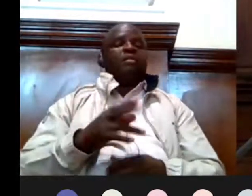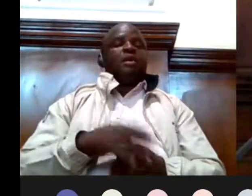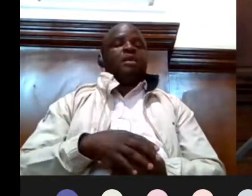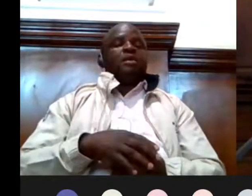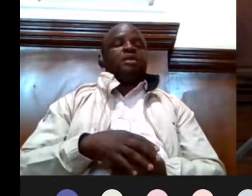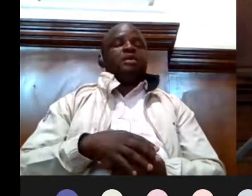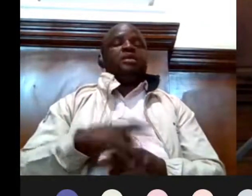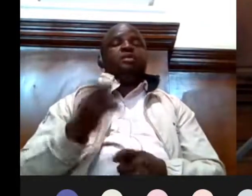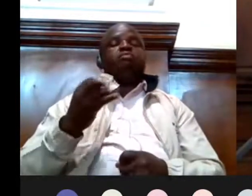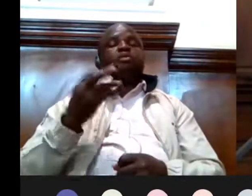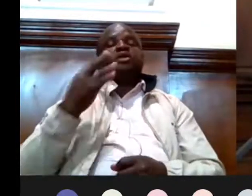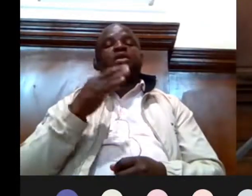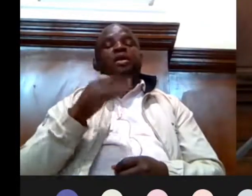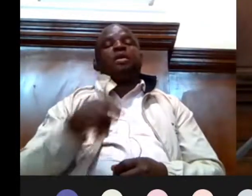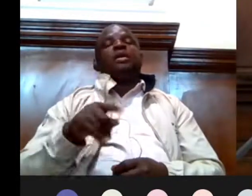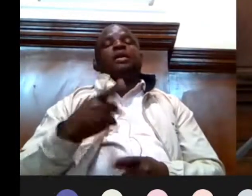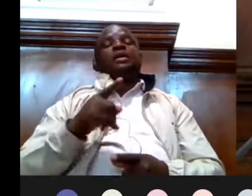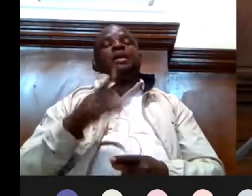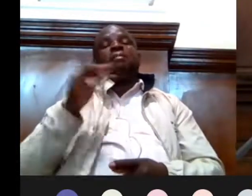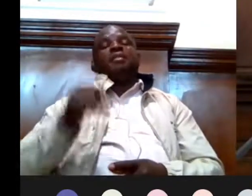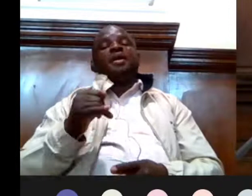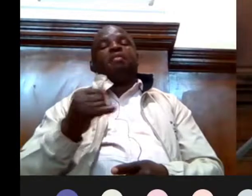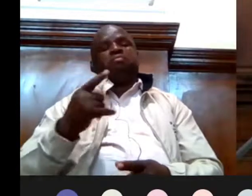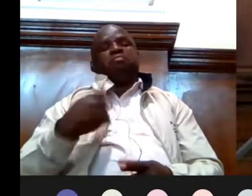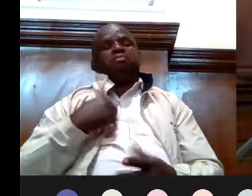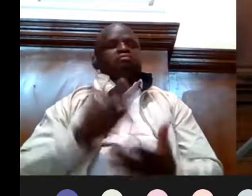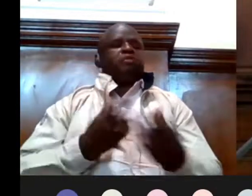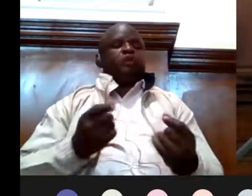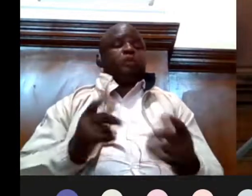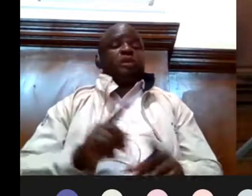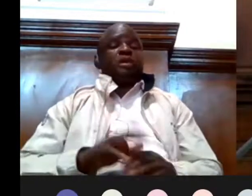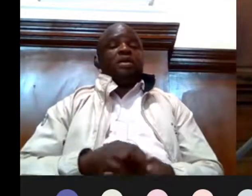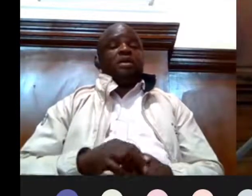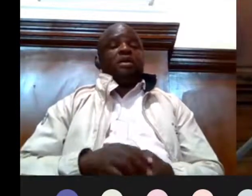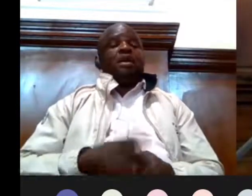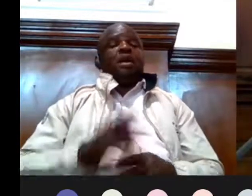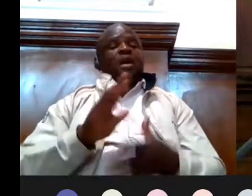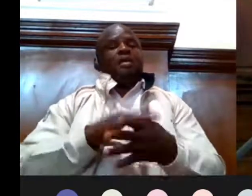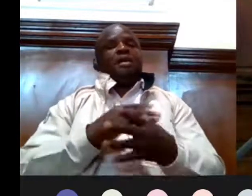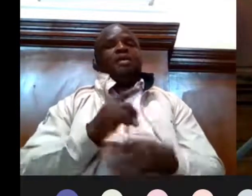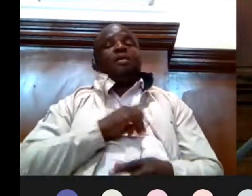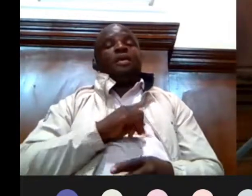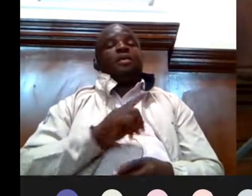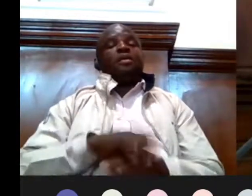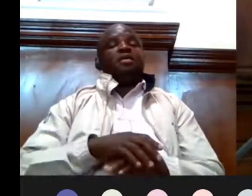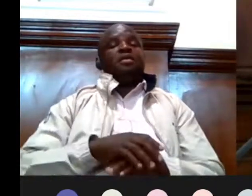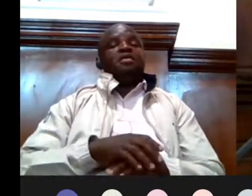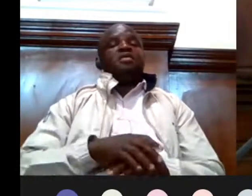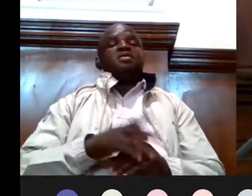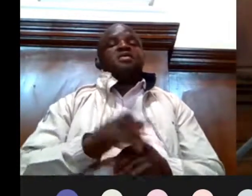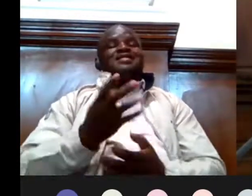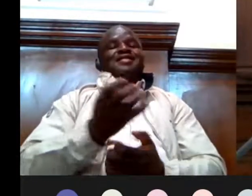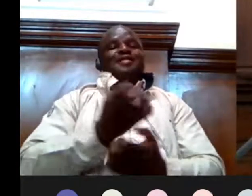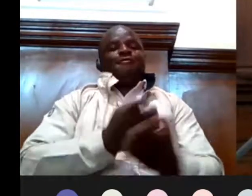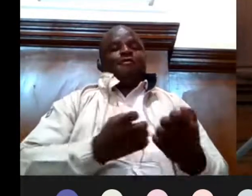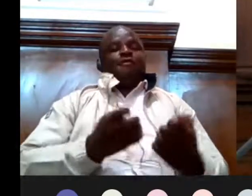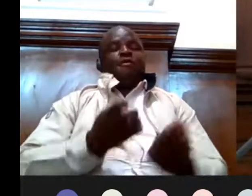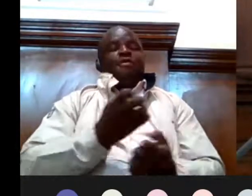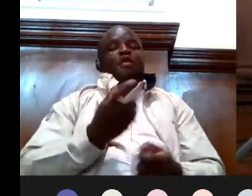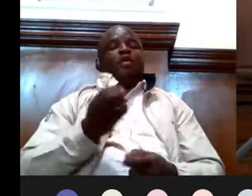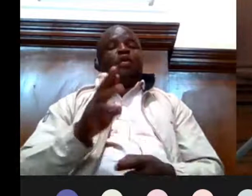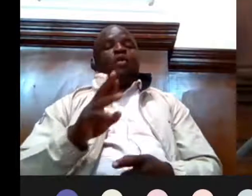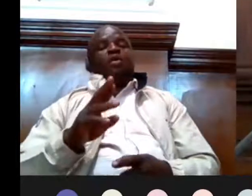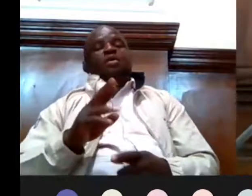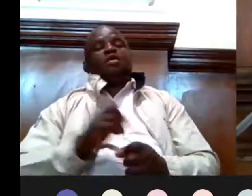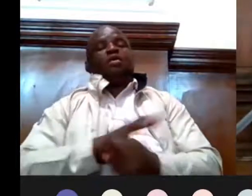say, yes, this is really horrible, but what can we do? The reason for this is the economy, or